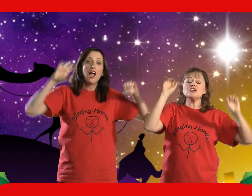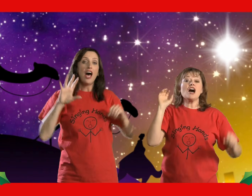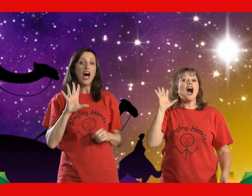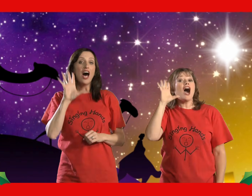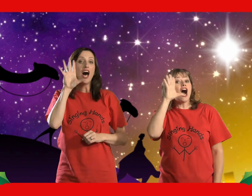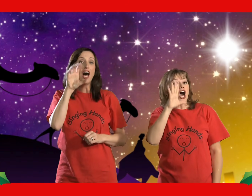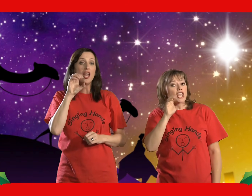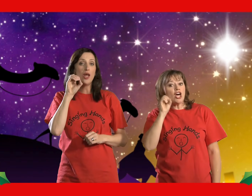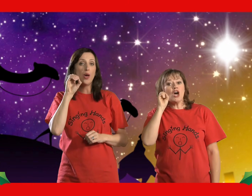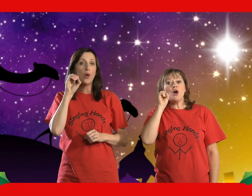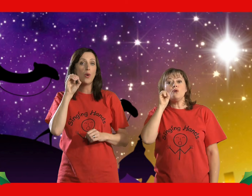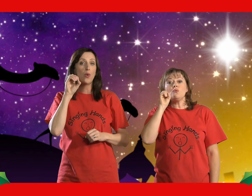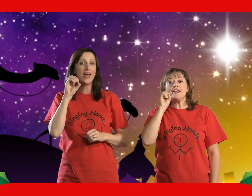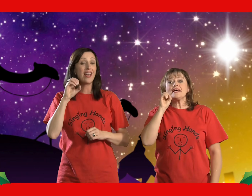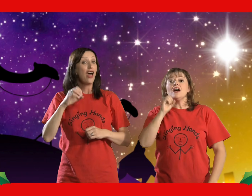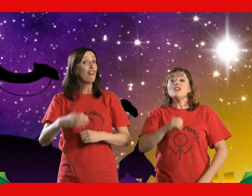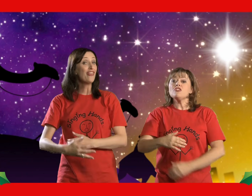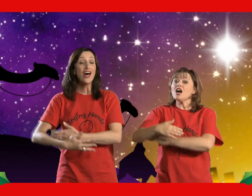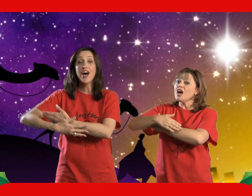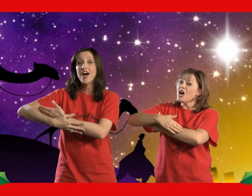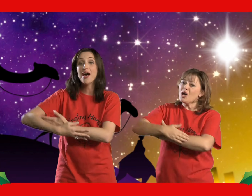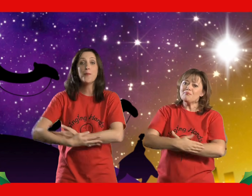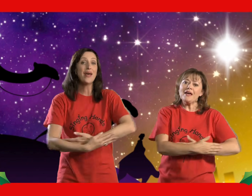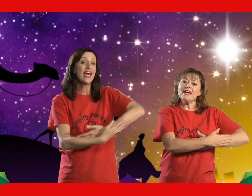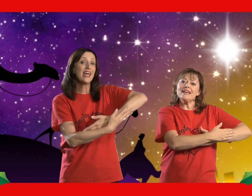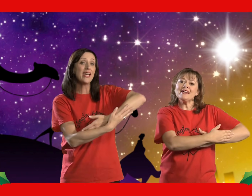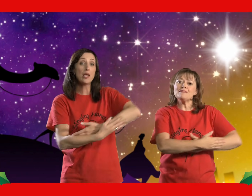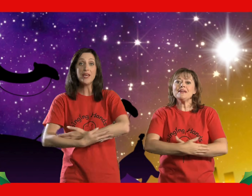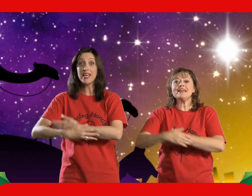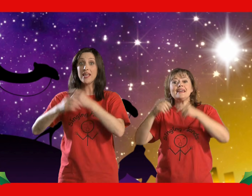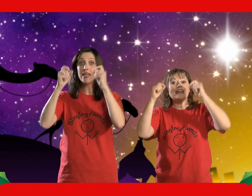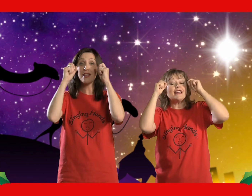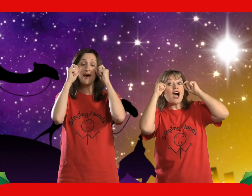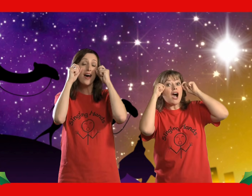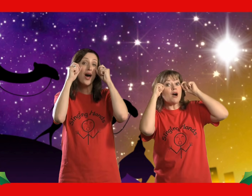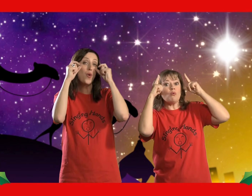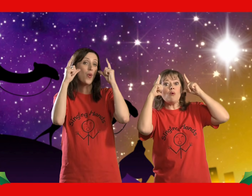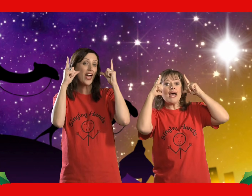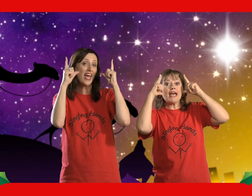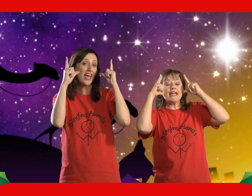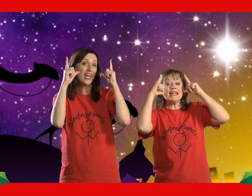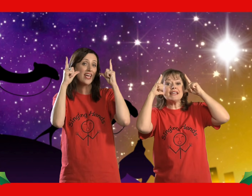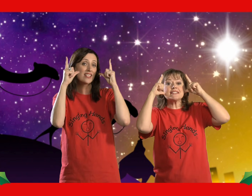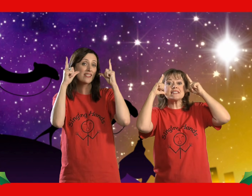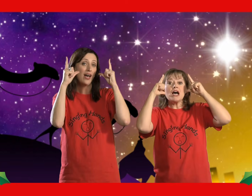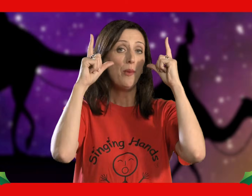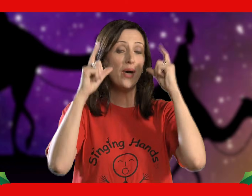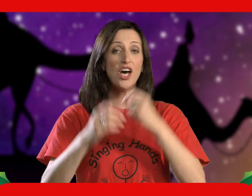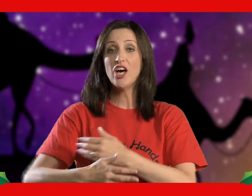cattle are lowing, the baby awaits,